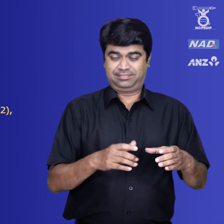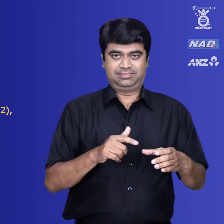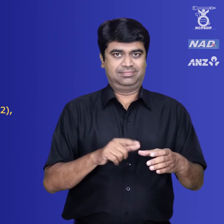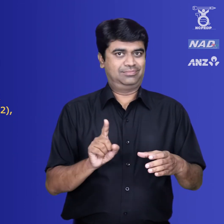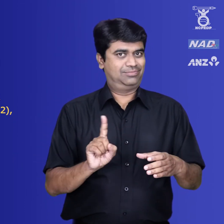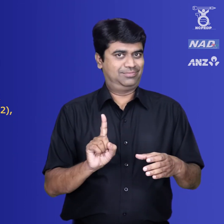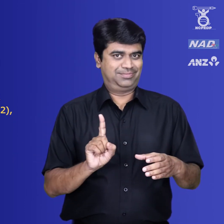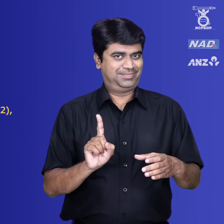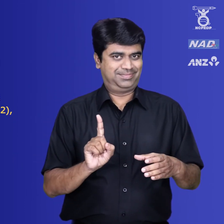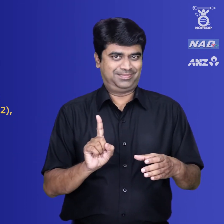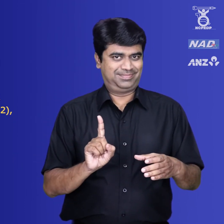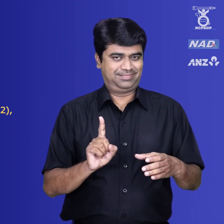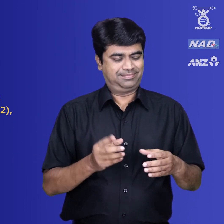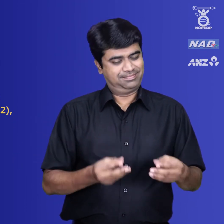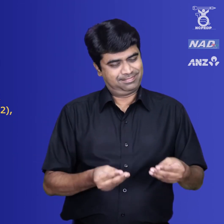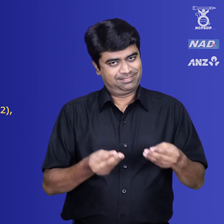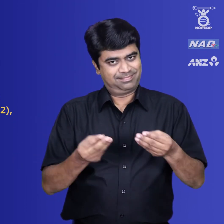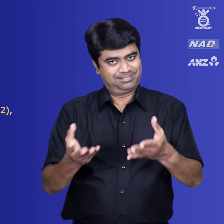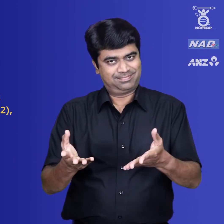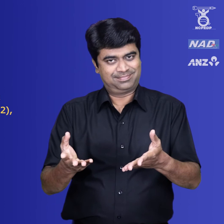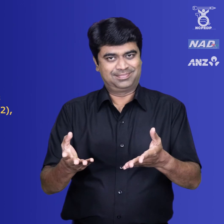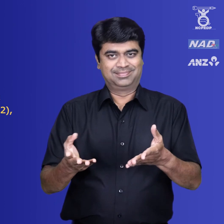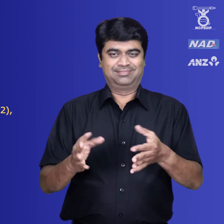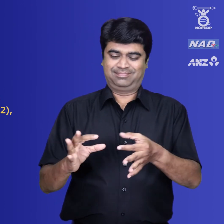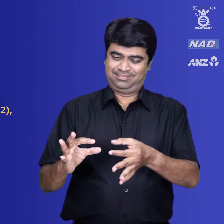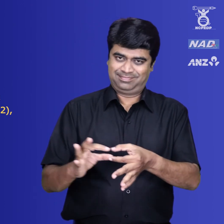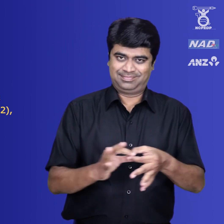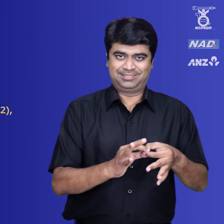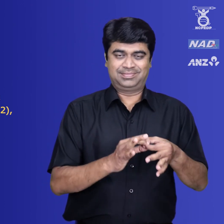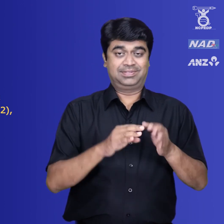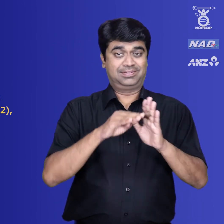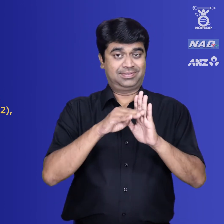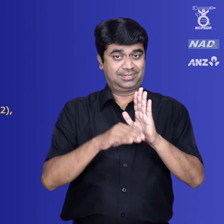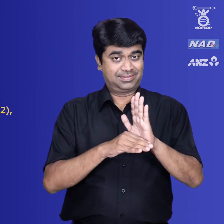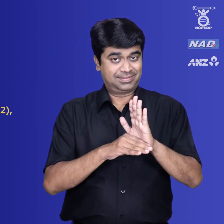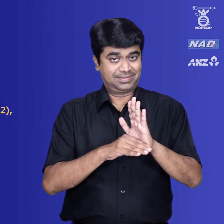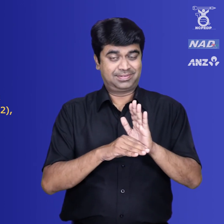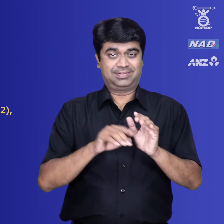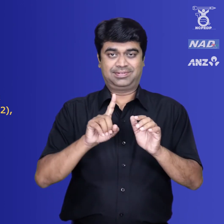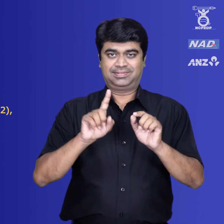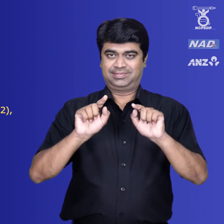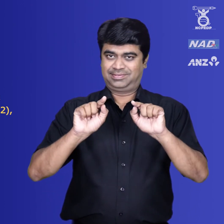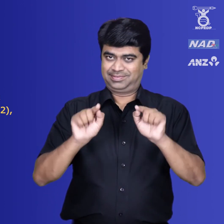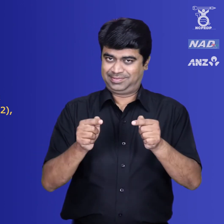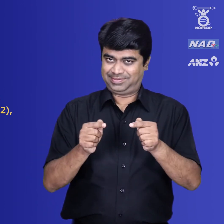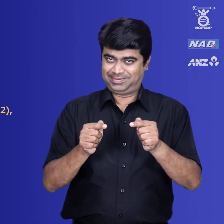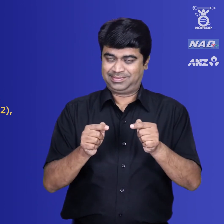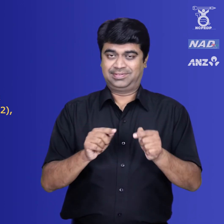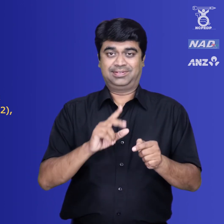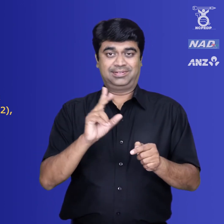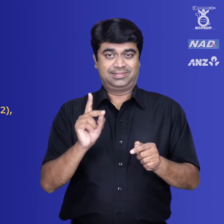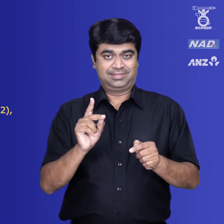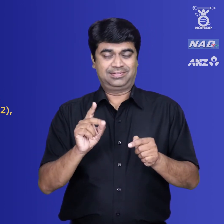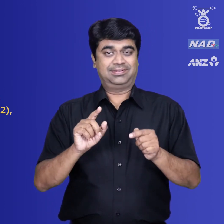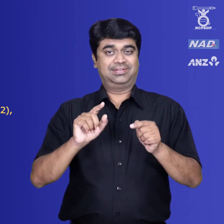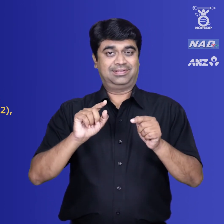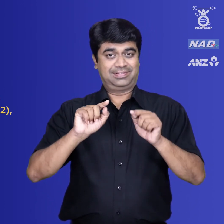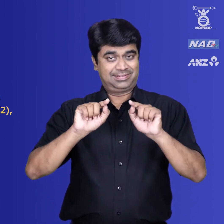Without prejudice to the provisions contained in subsections 1 and 2, the appropriate